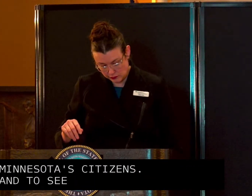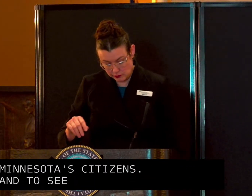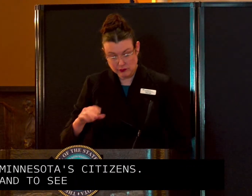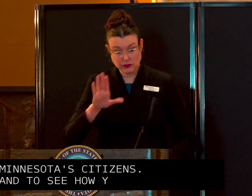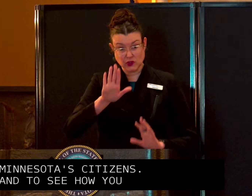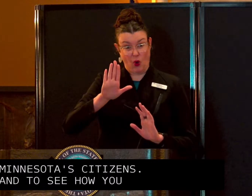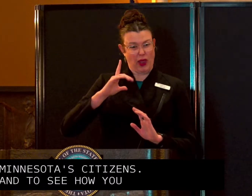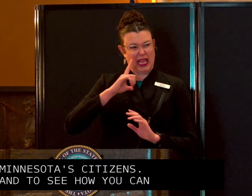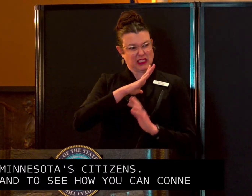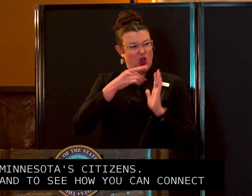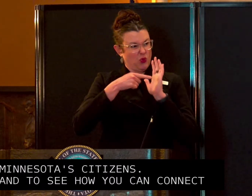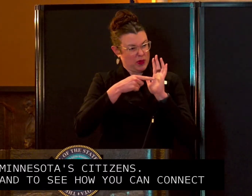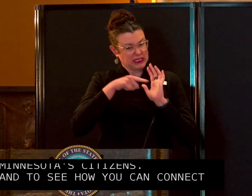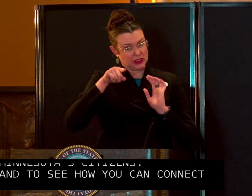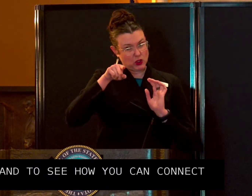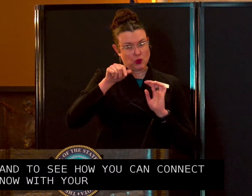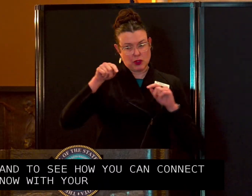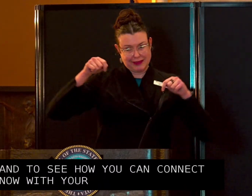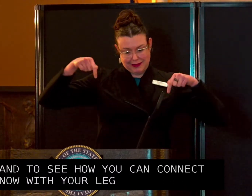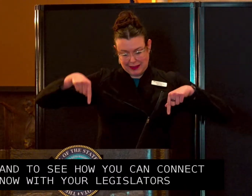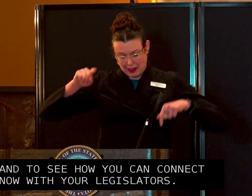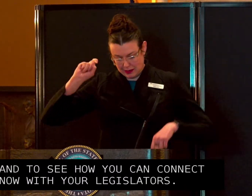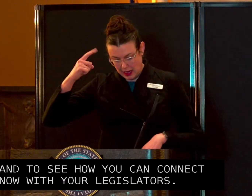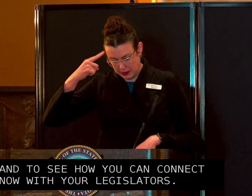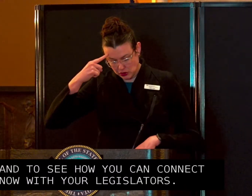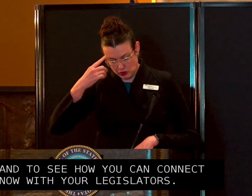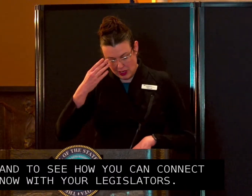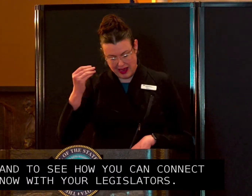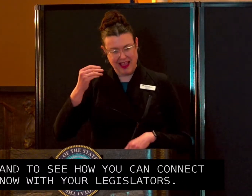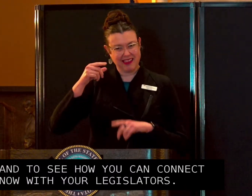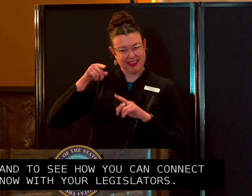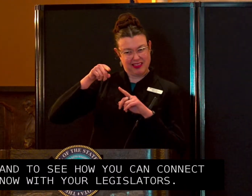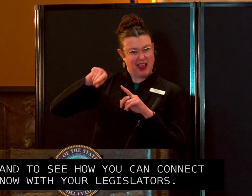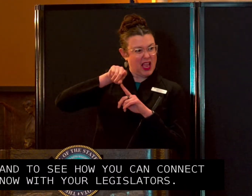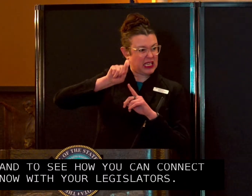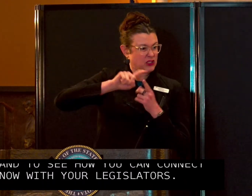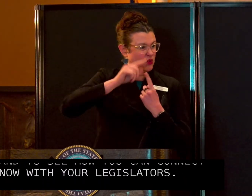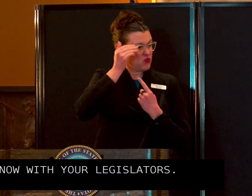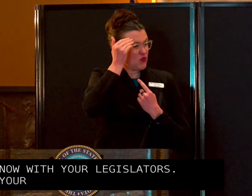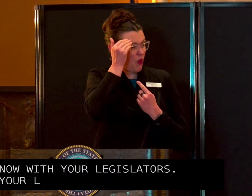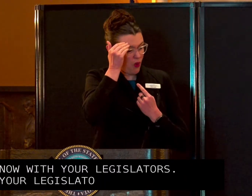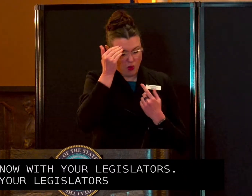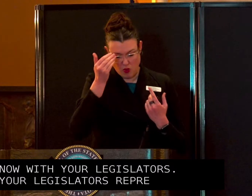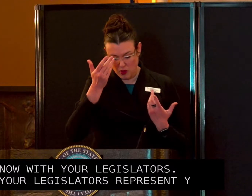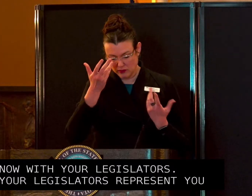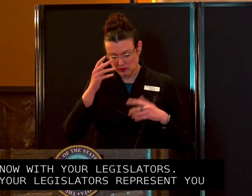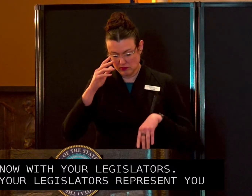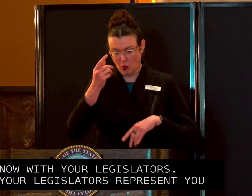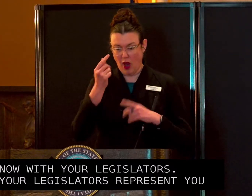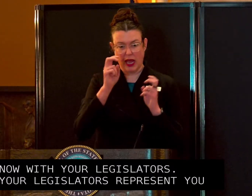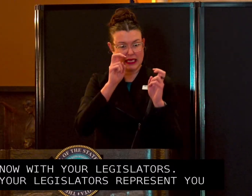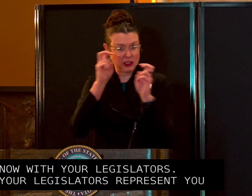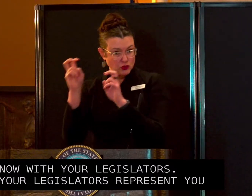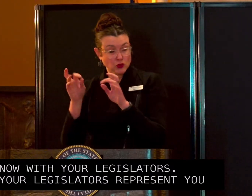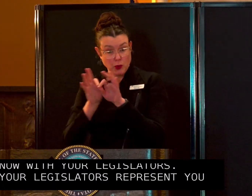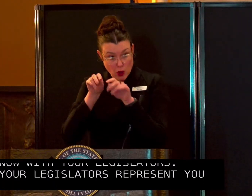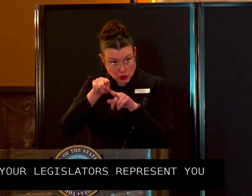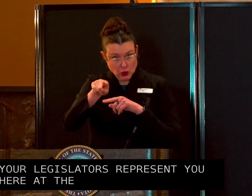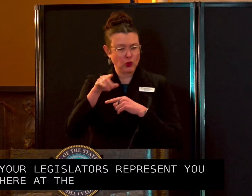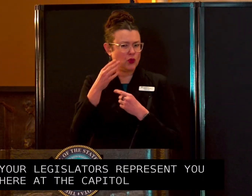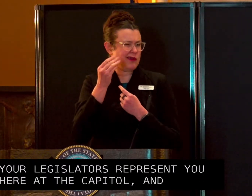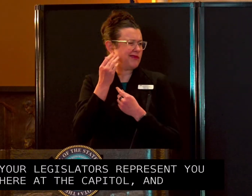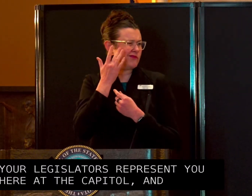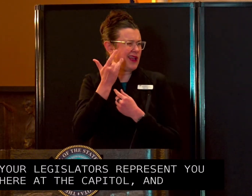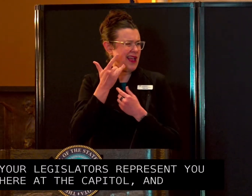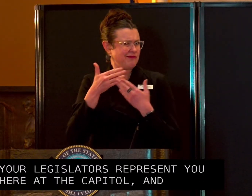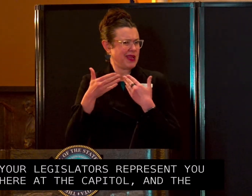with your legislators. Your legislators represent you here at the Capitol, and they need to